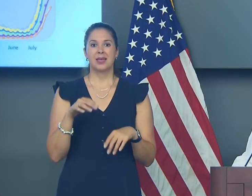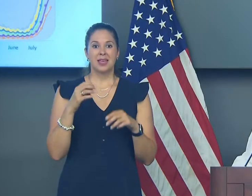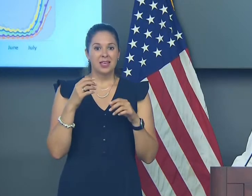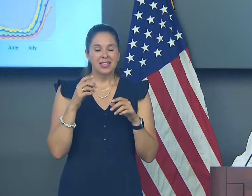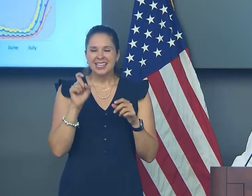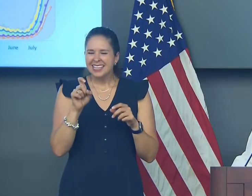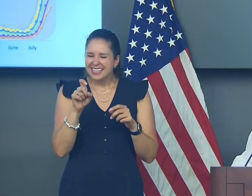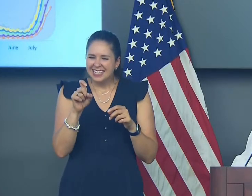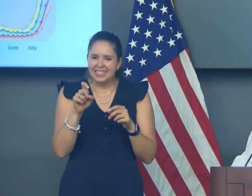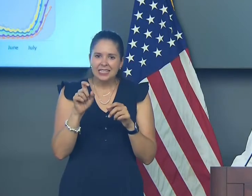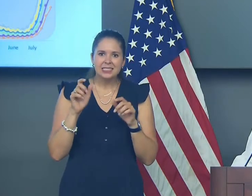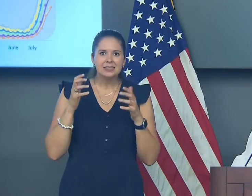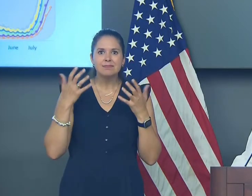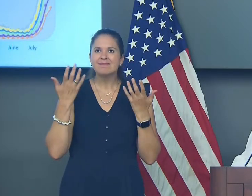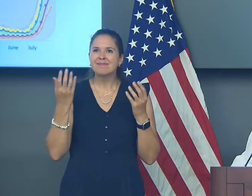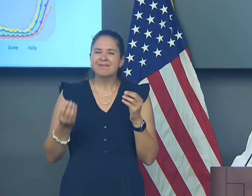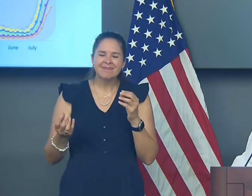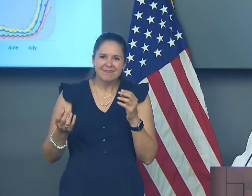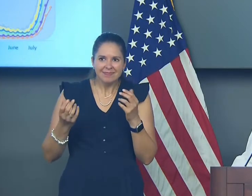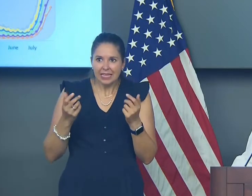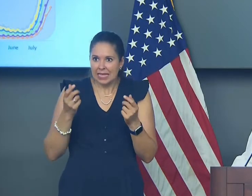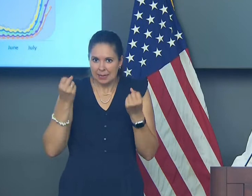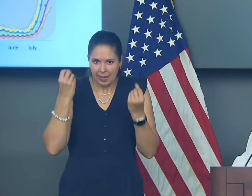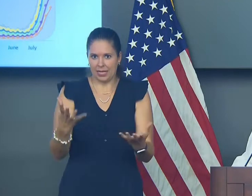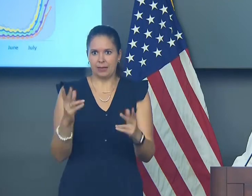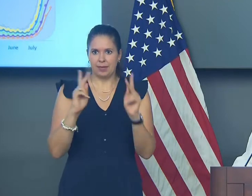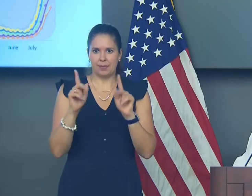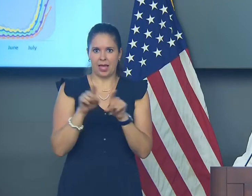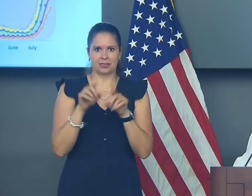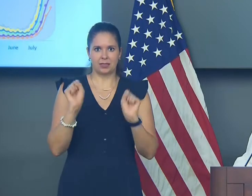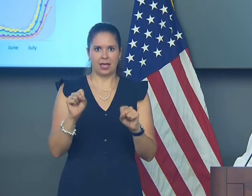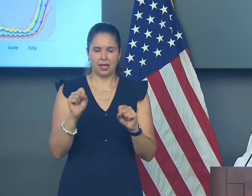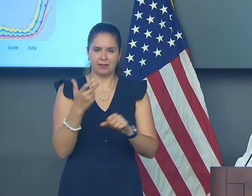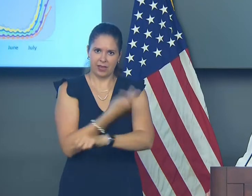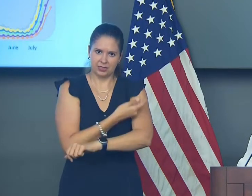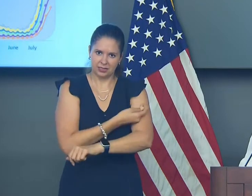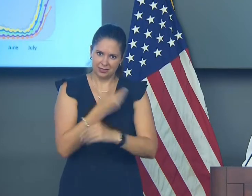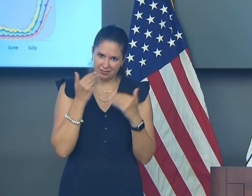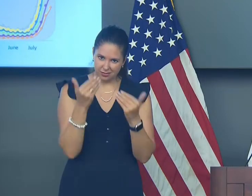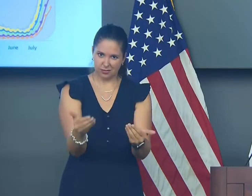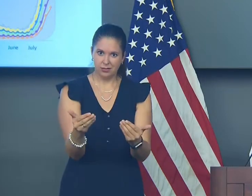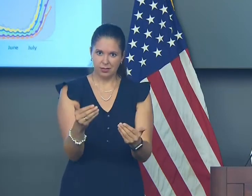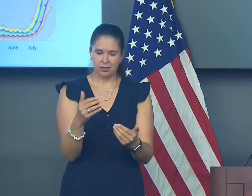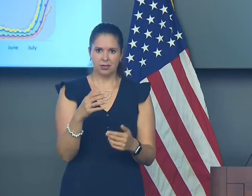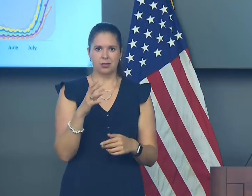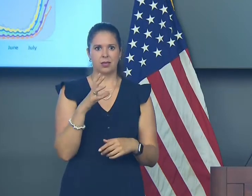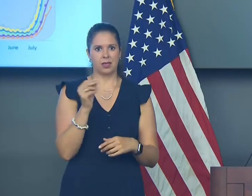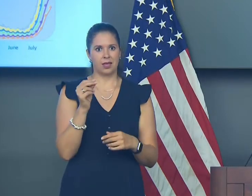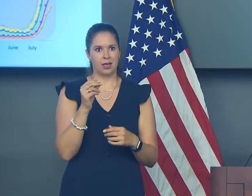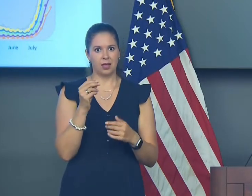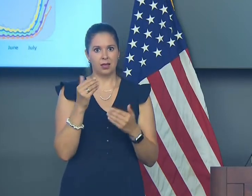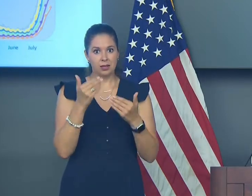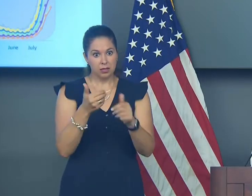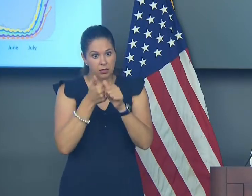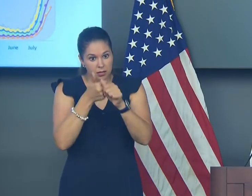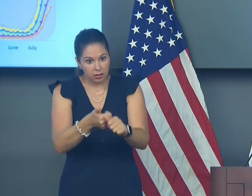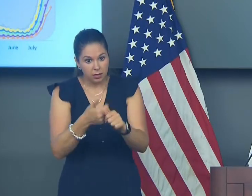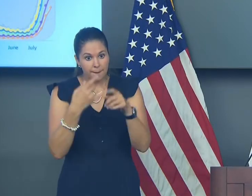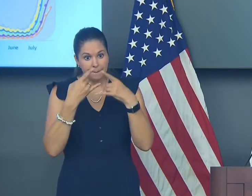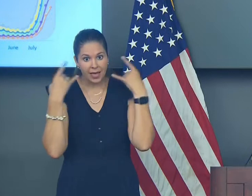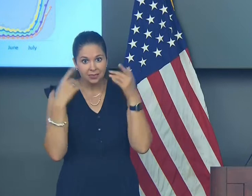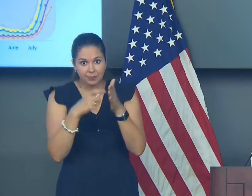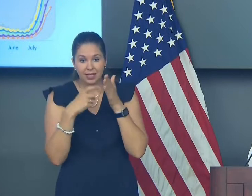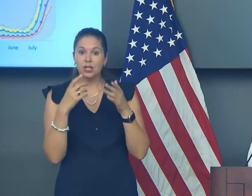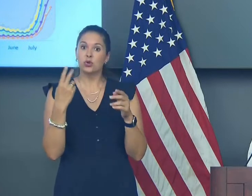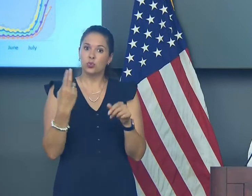as possible will be vaccinated and will honor this mask mandate and wear